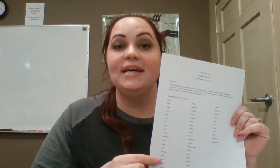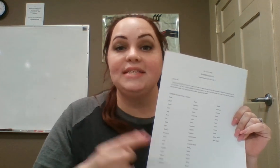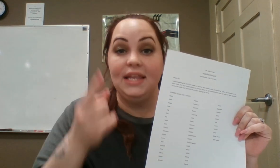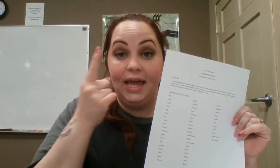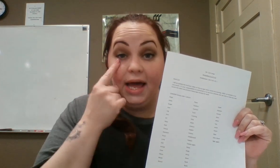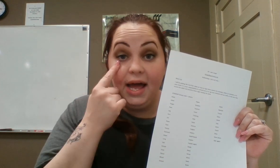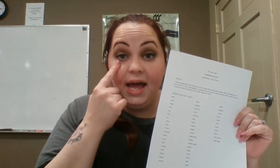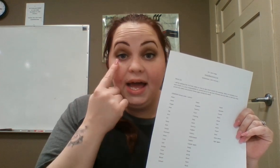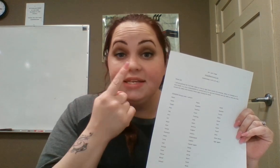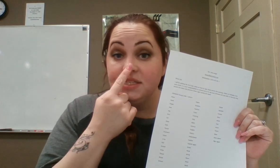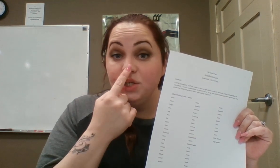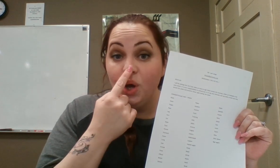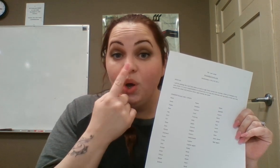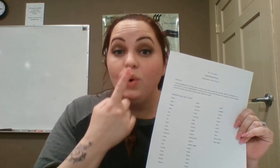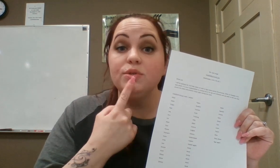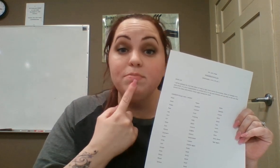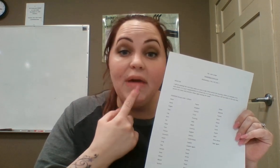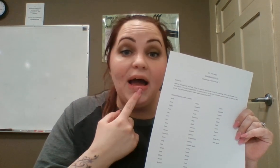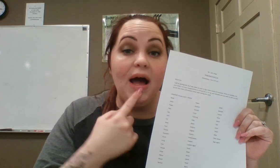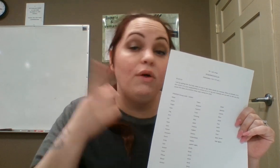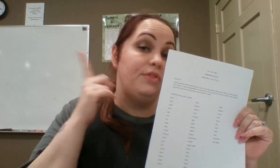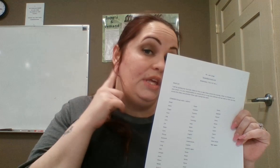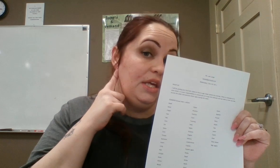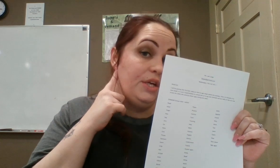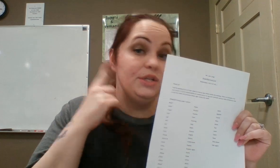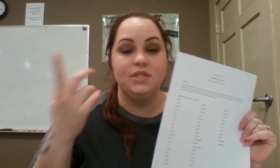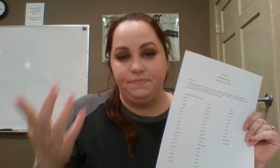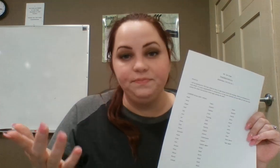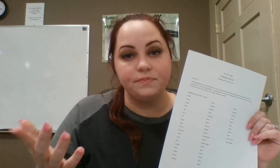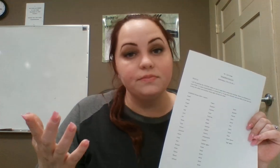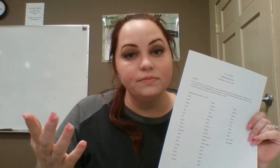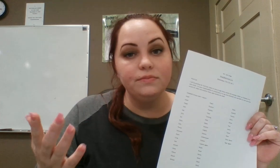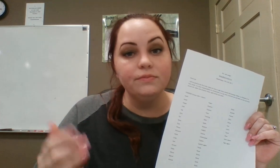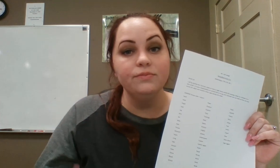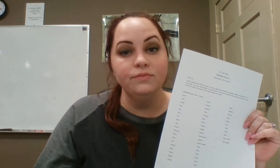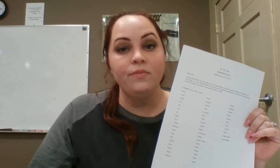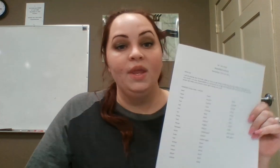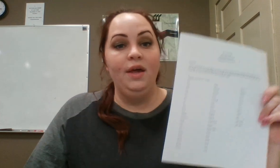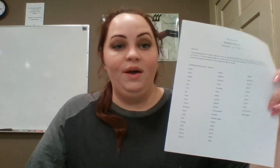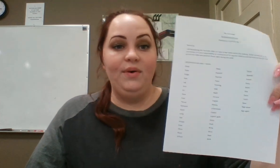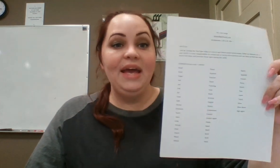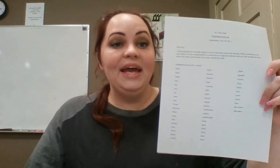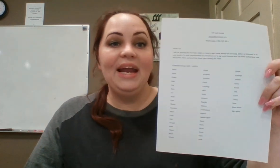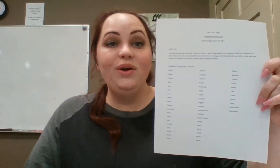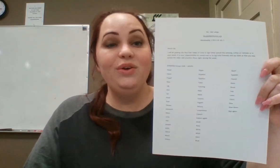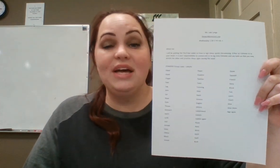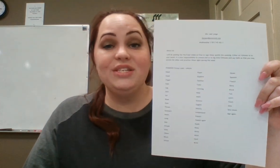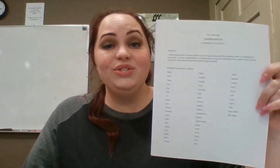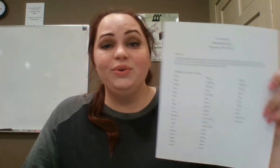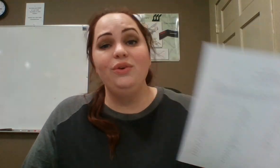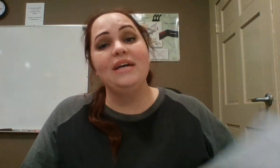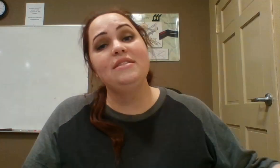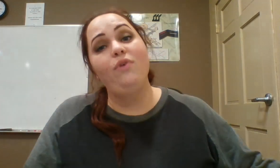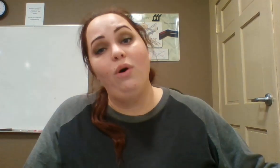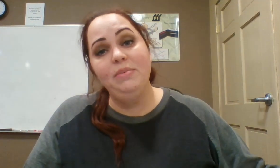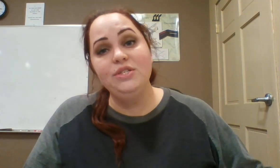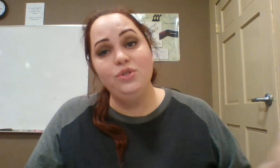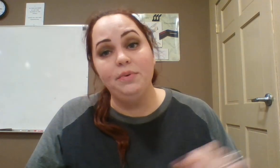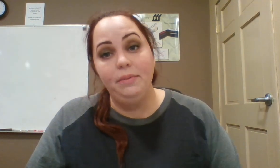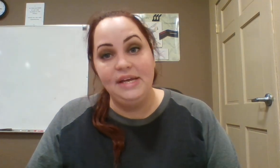said, like eyes, nose, mouth, ears. Okay, and I know you guys can do it. You guys have all been super